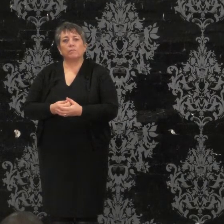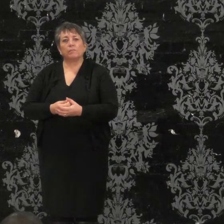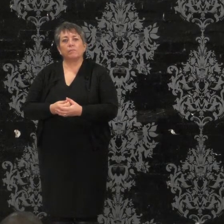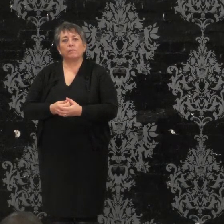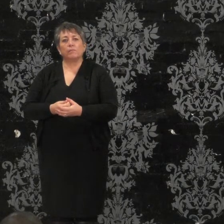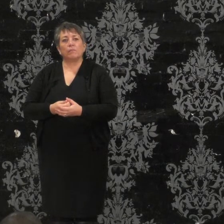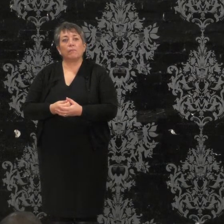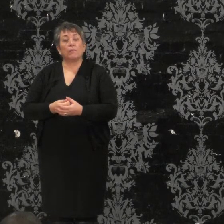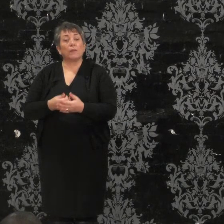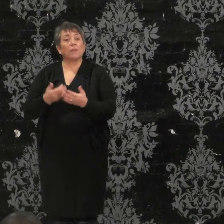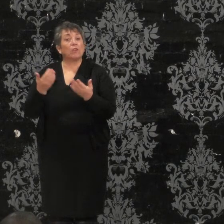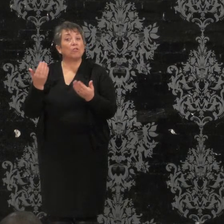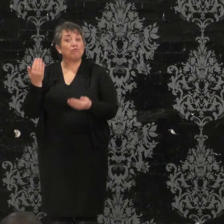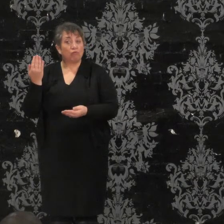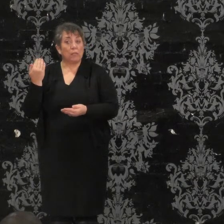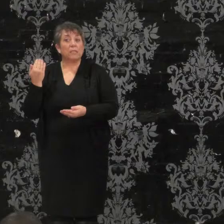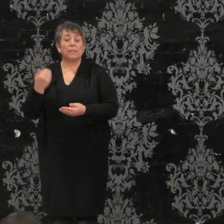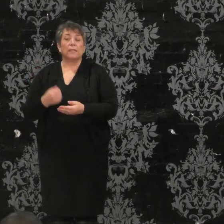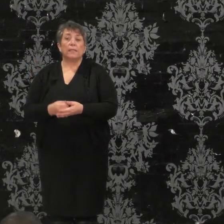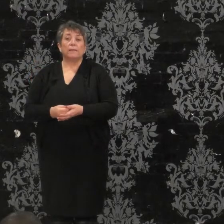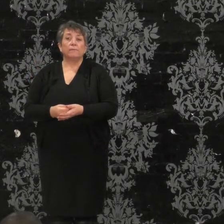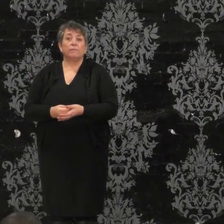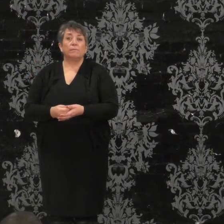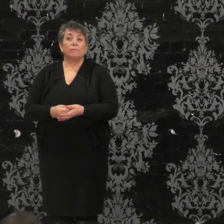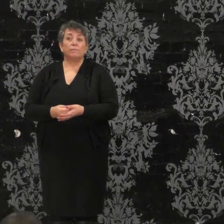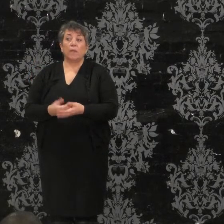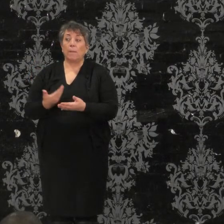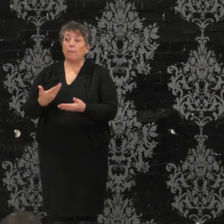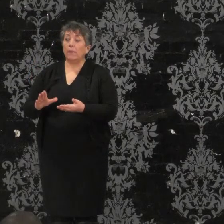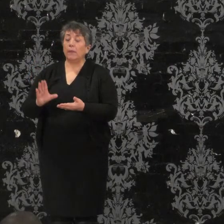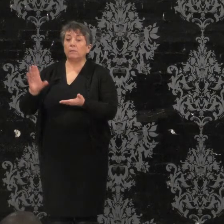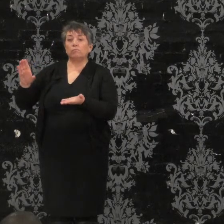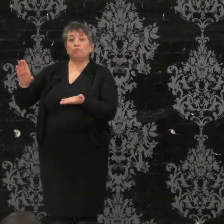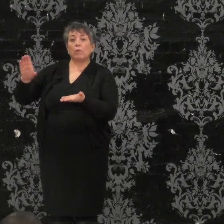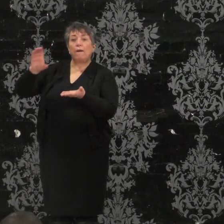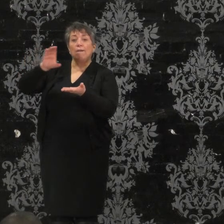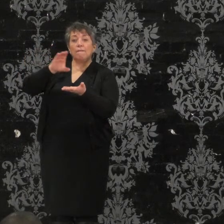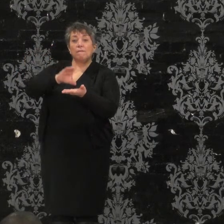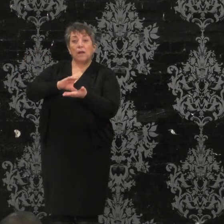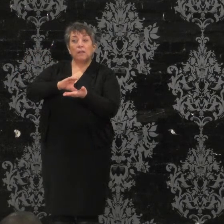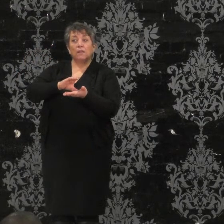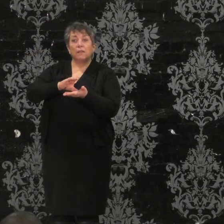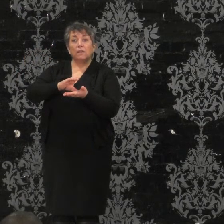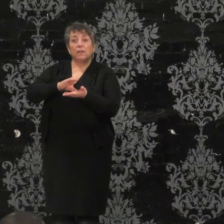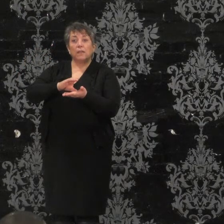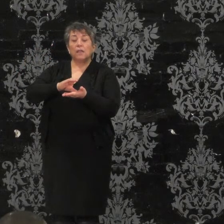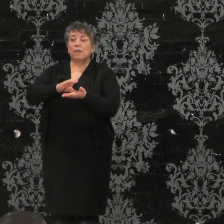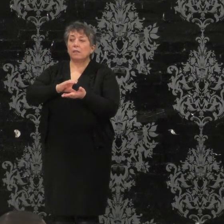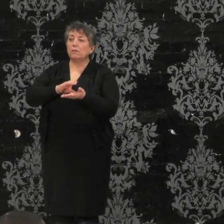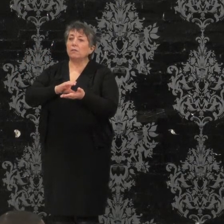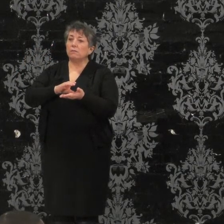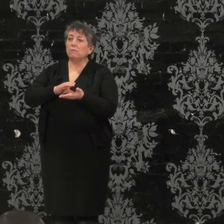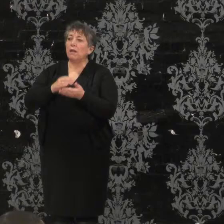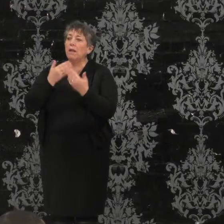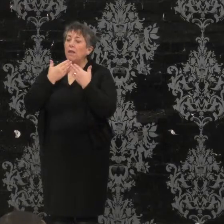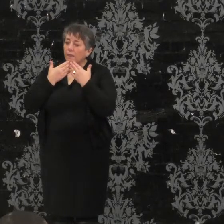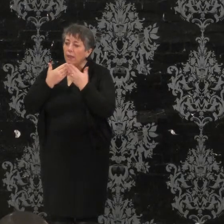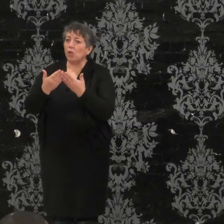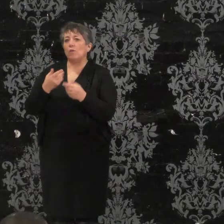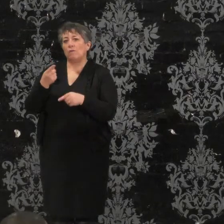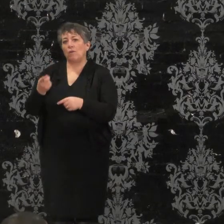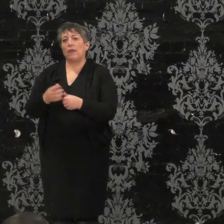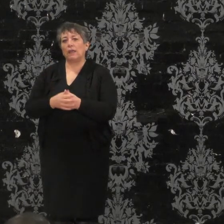Recently, we've been really fortunate to get some funding from My Ends program. Thank you for